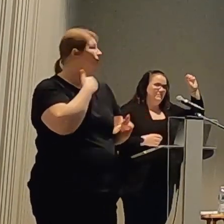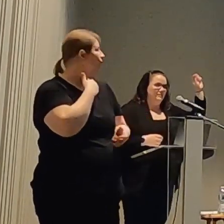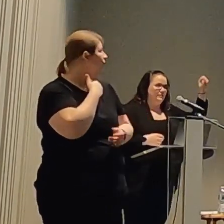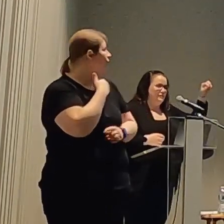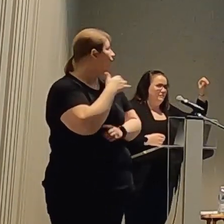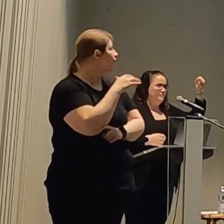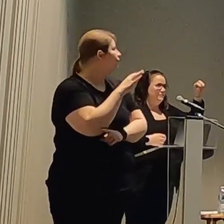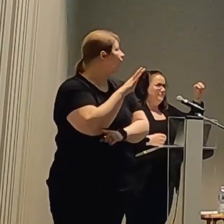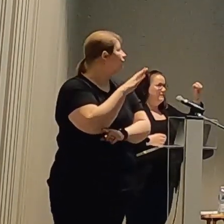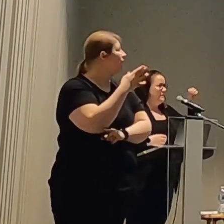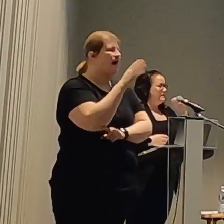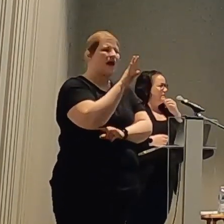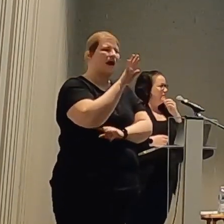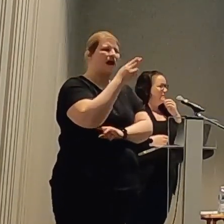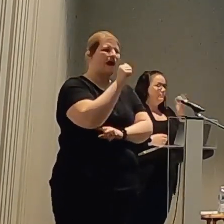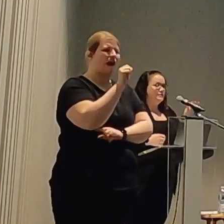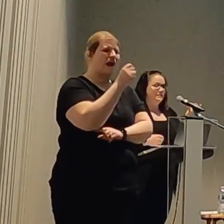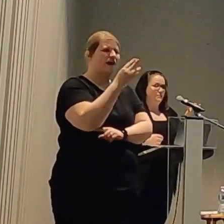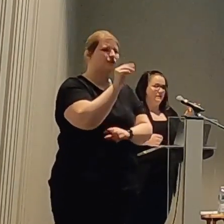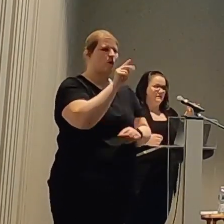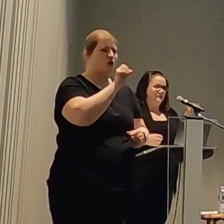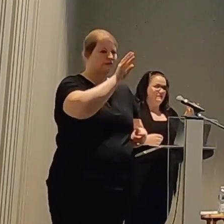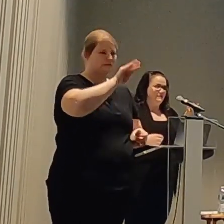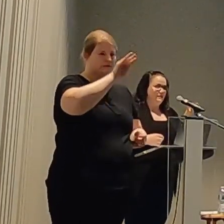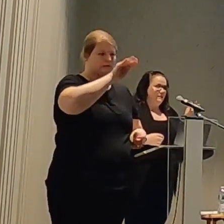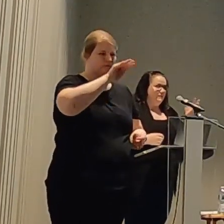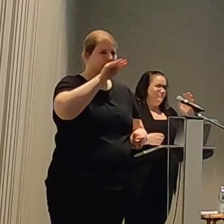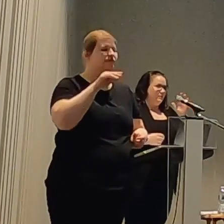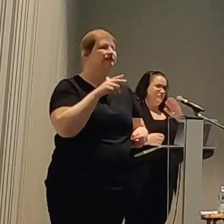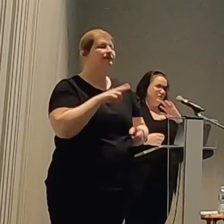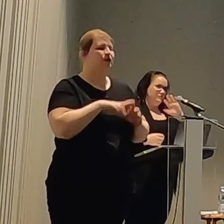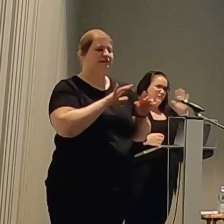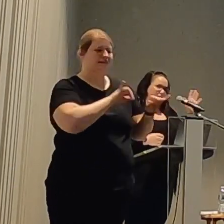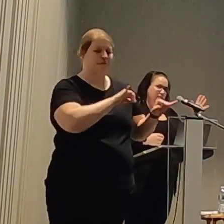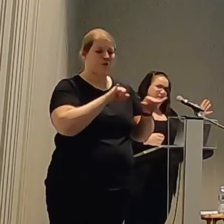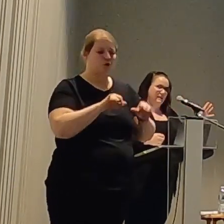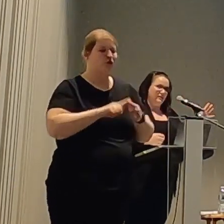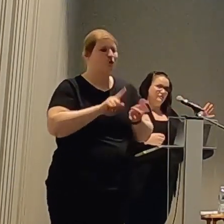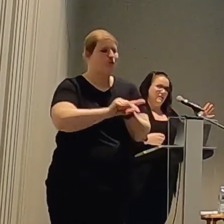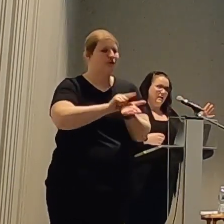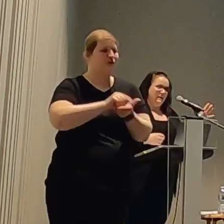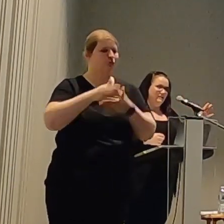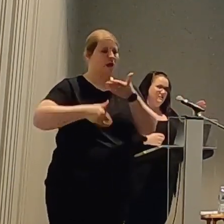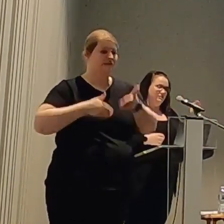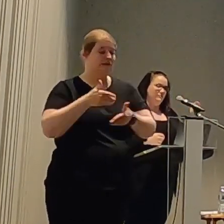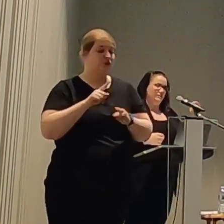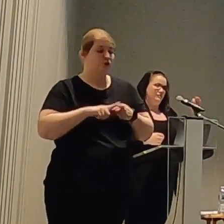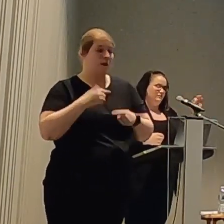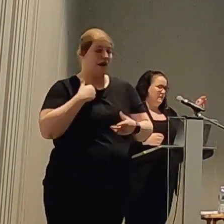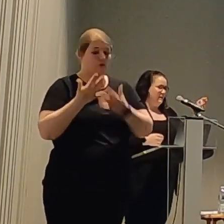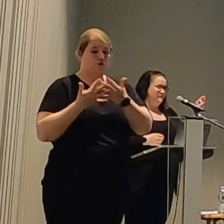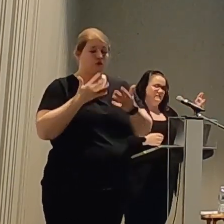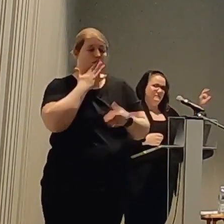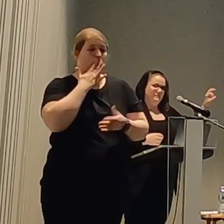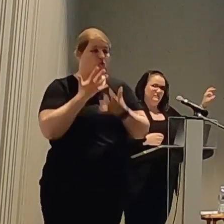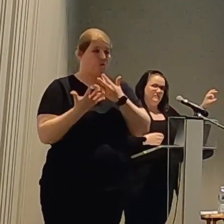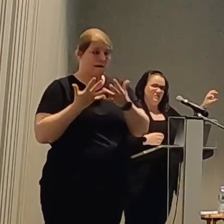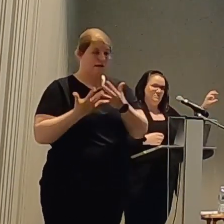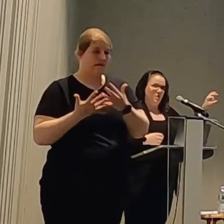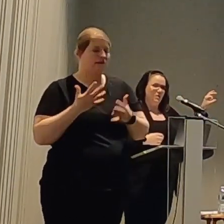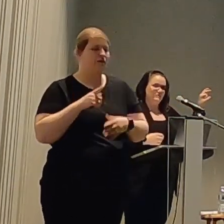very similar to the printing process, which in order to get it gray, you would